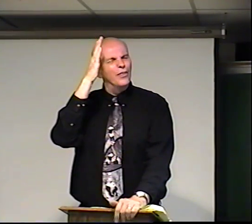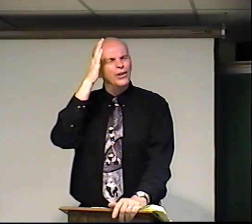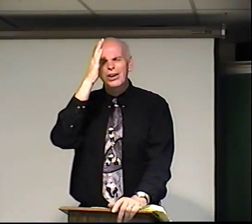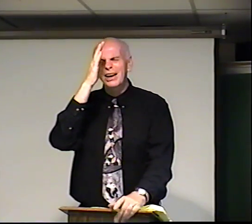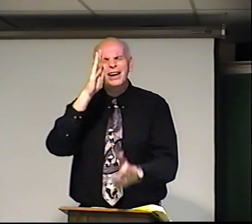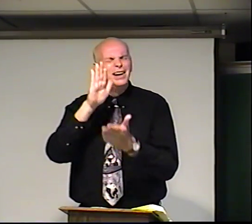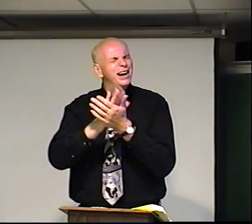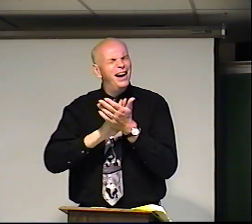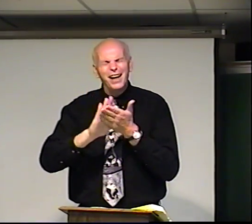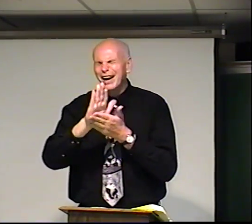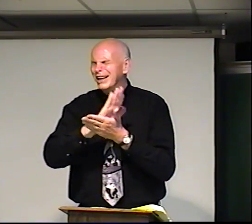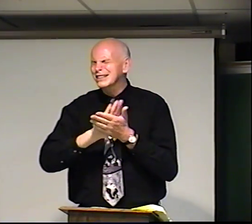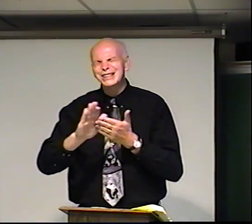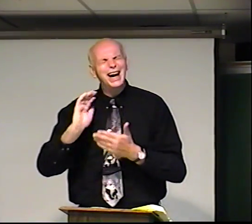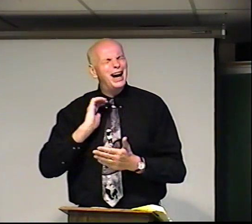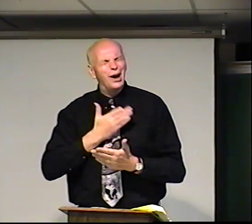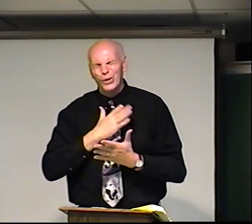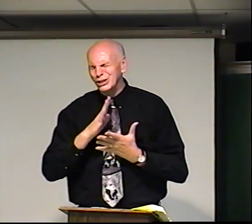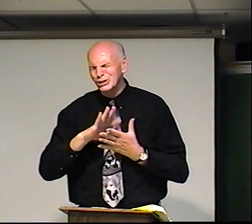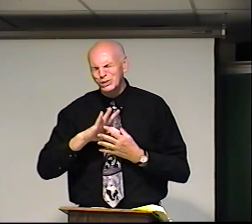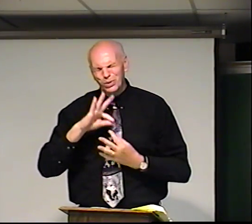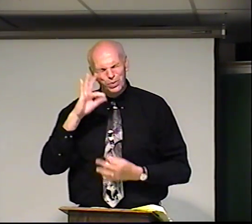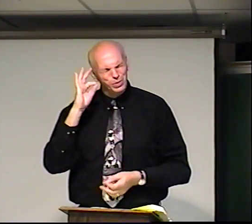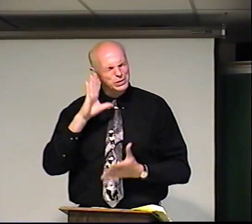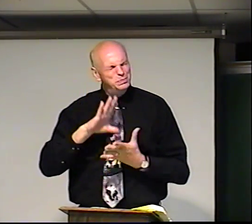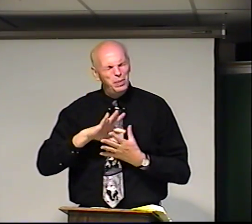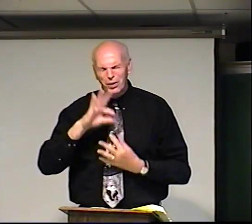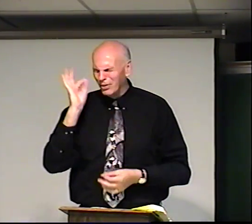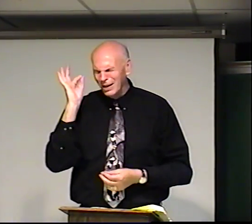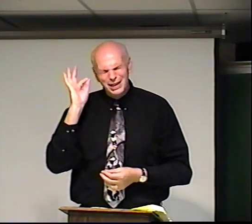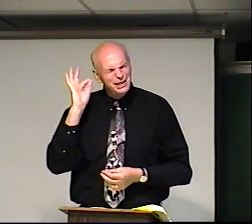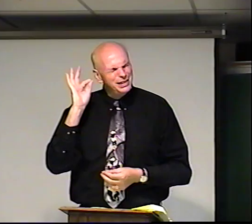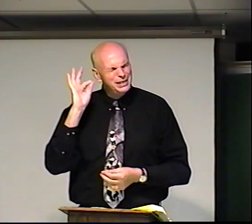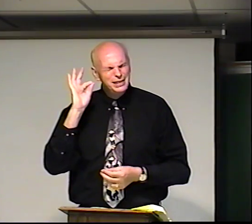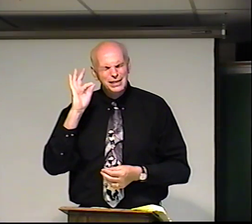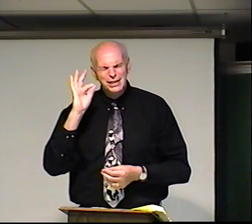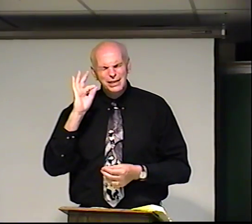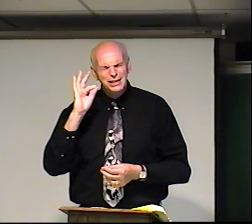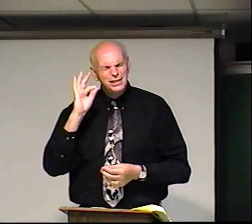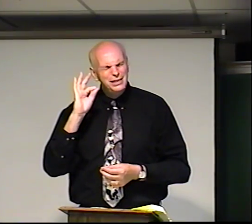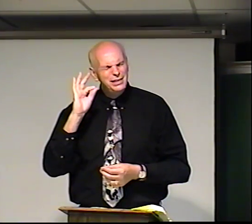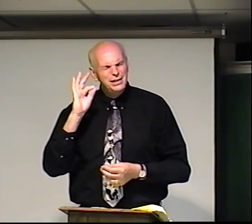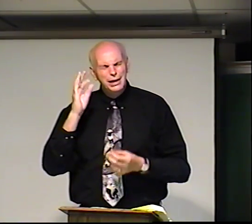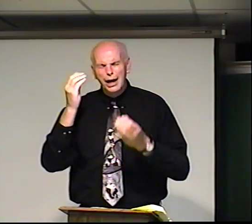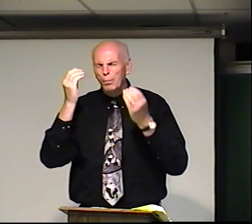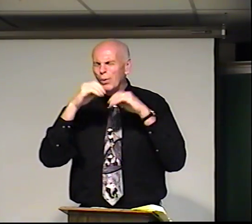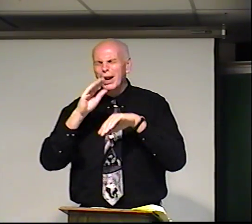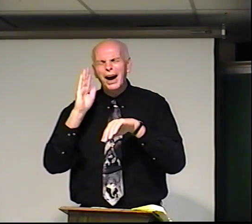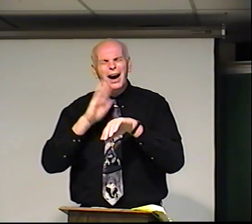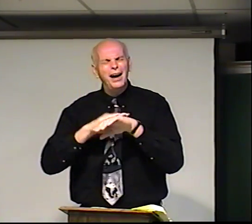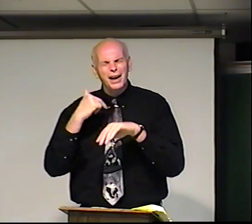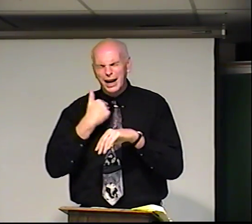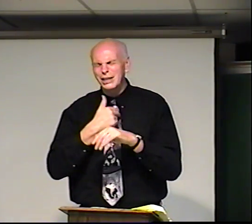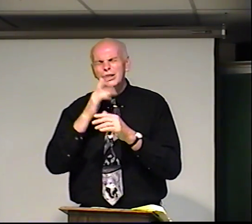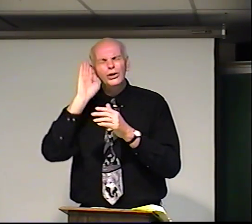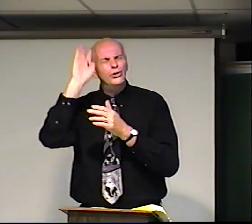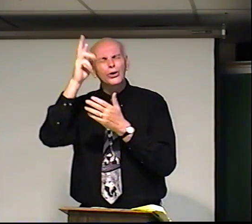Father, grant this our soul spirit. And put on a